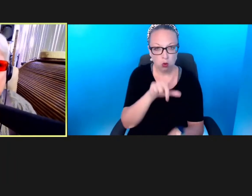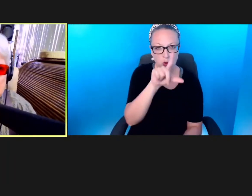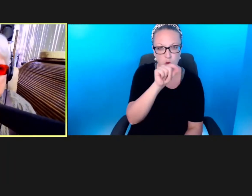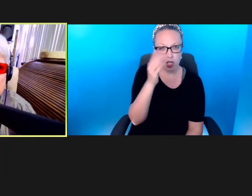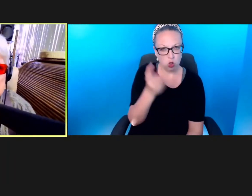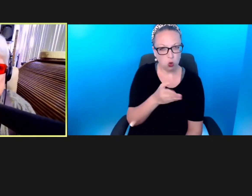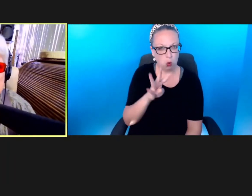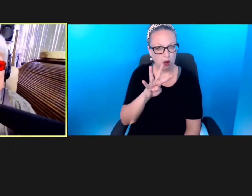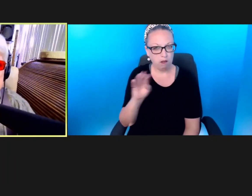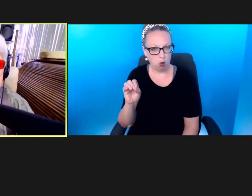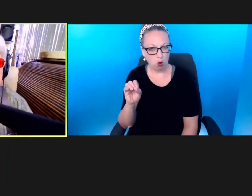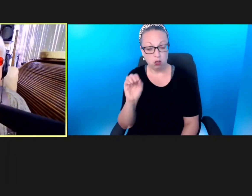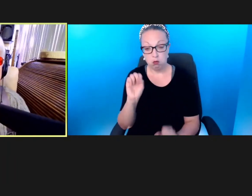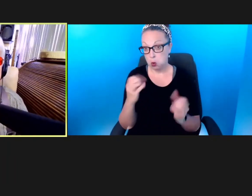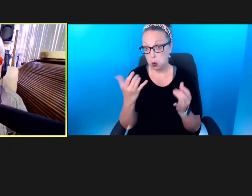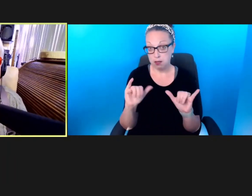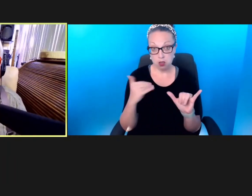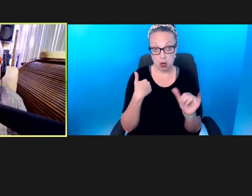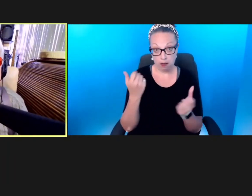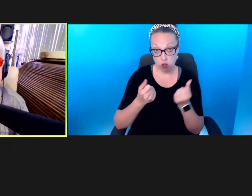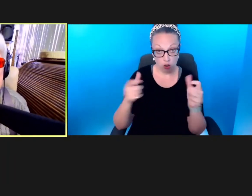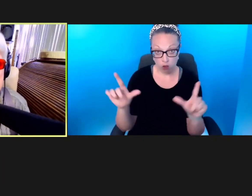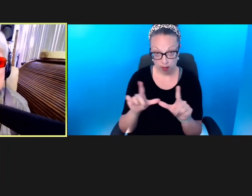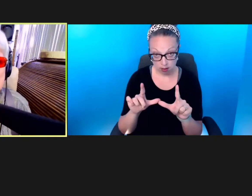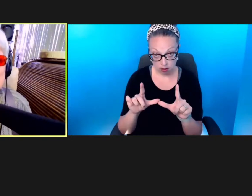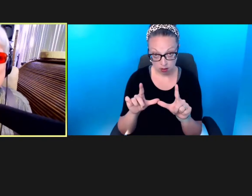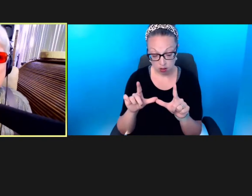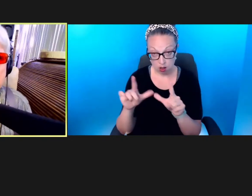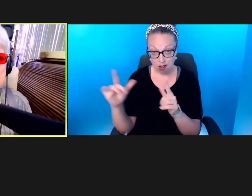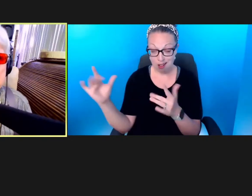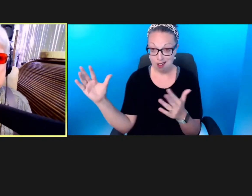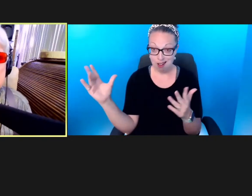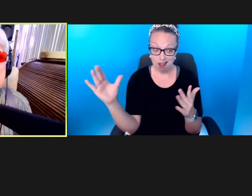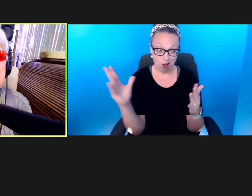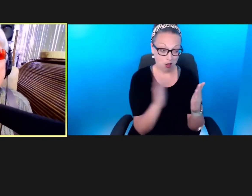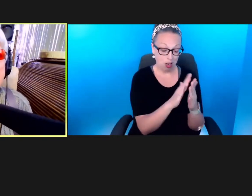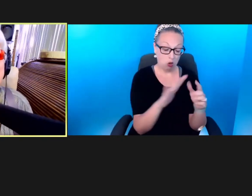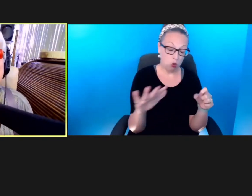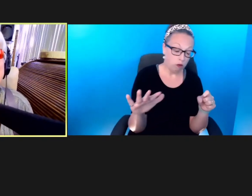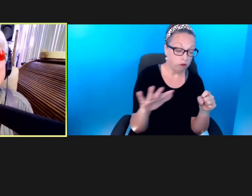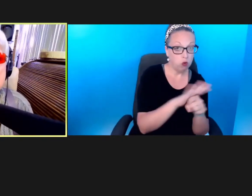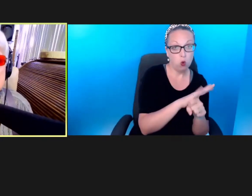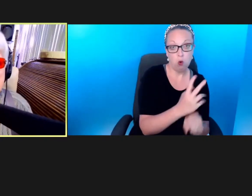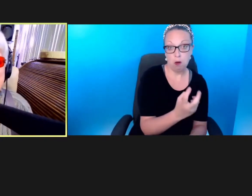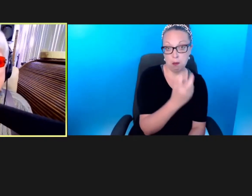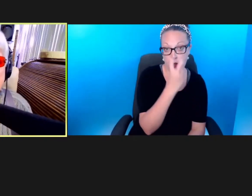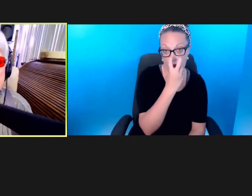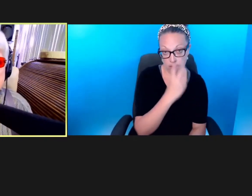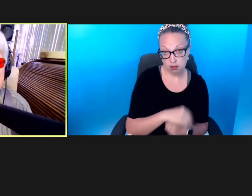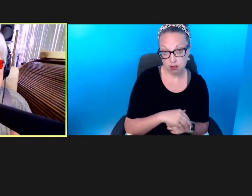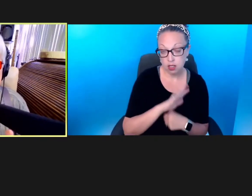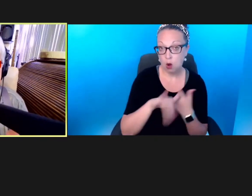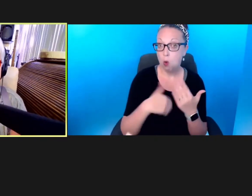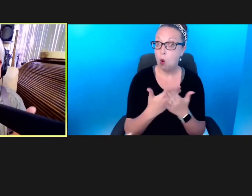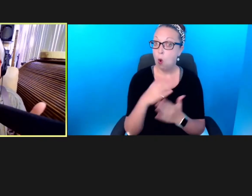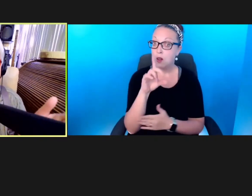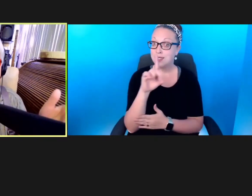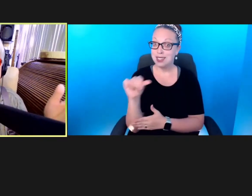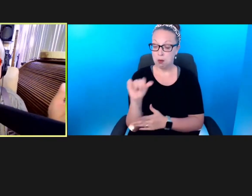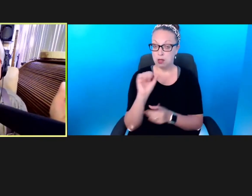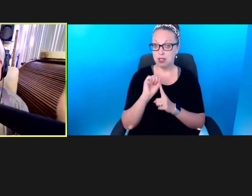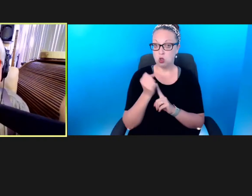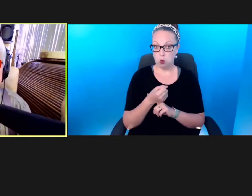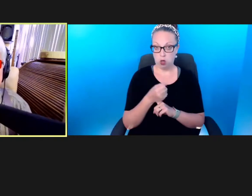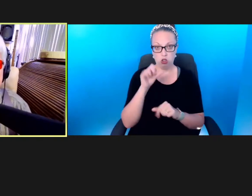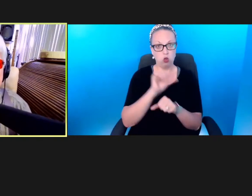can even get a driver's license, all the way down to total blindness. And all disabling conditions work like